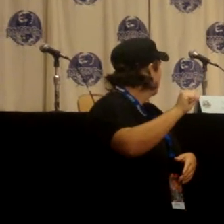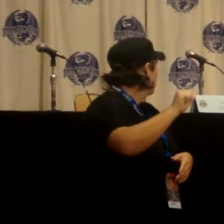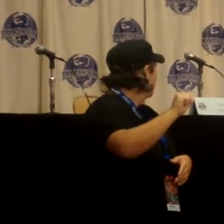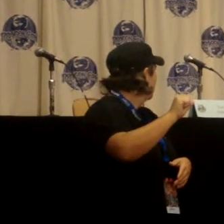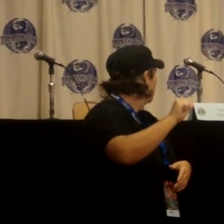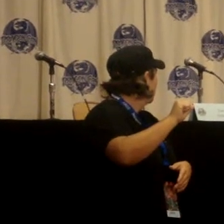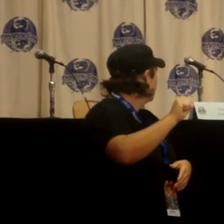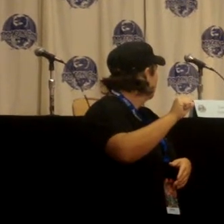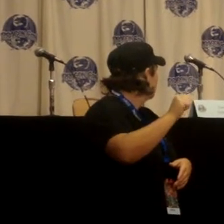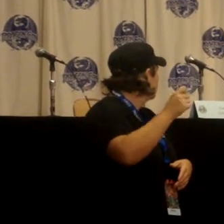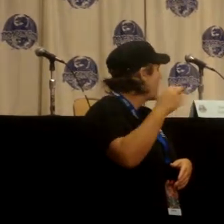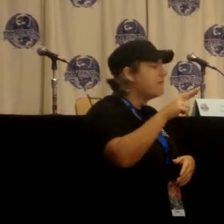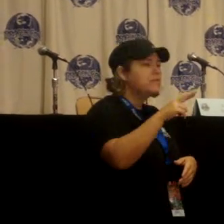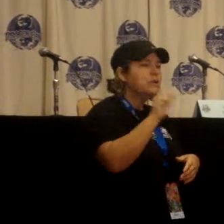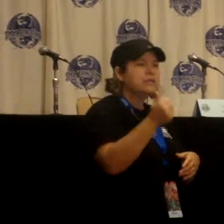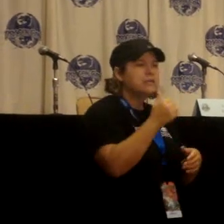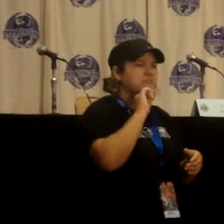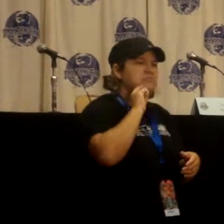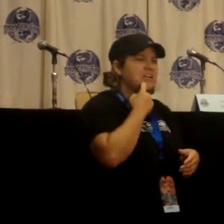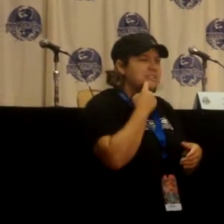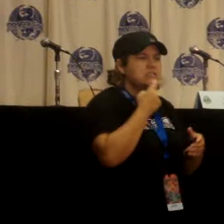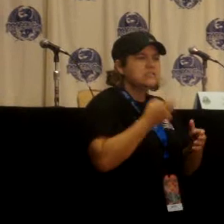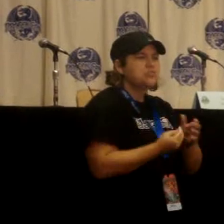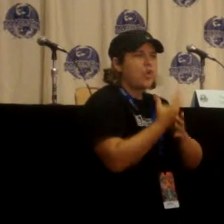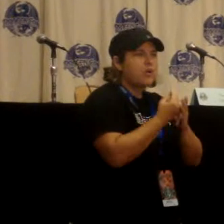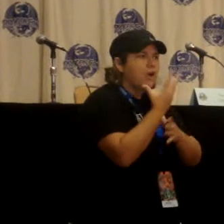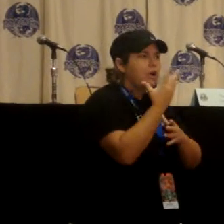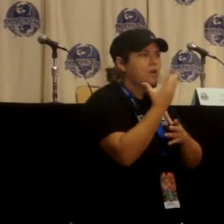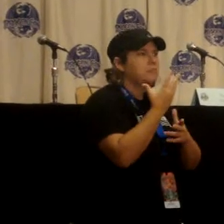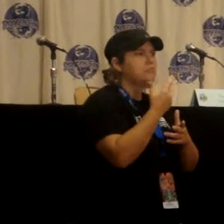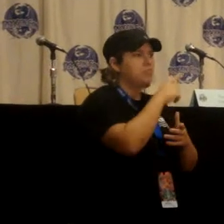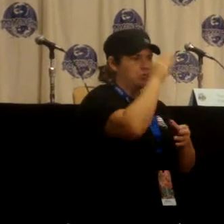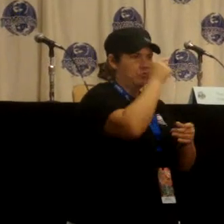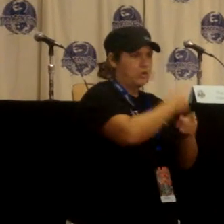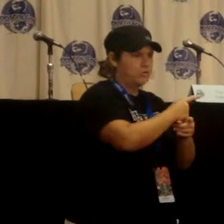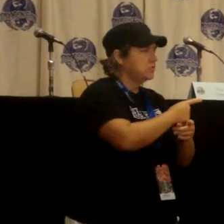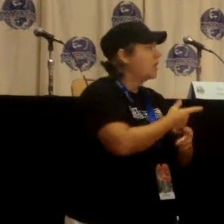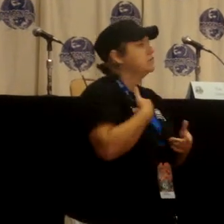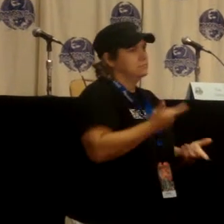was there ever any jealousy growing up with your brothers? How old did you? Loads.